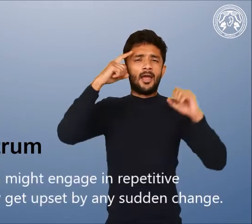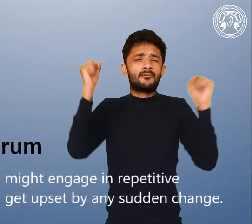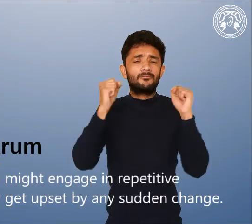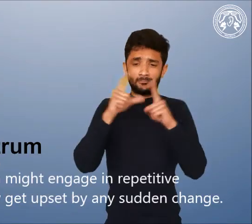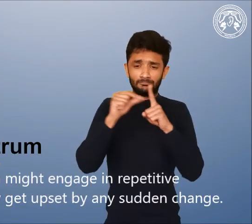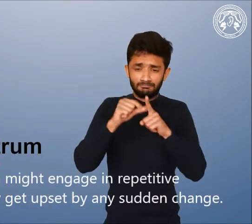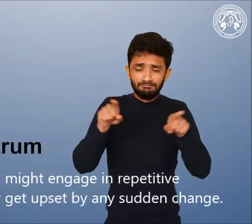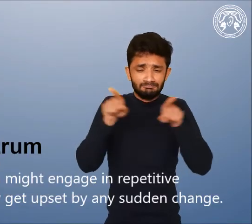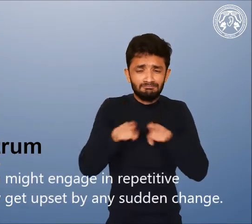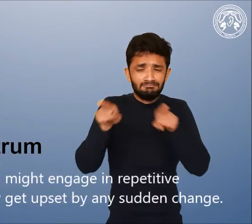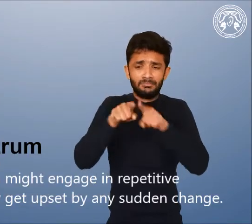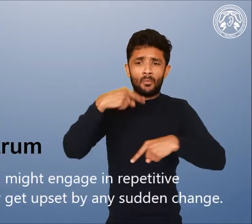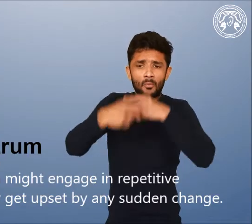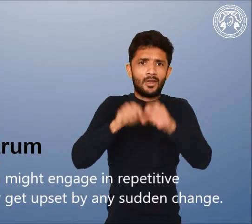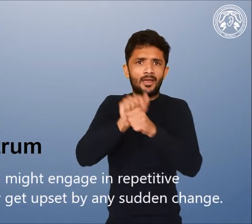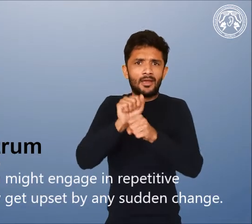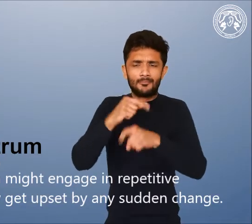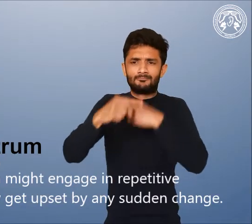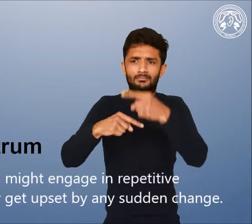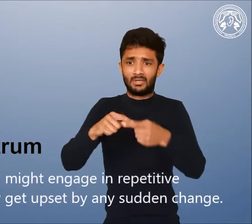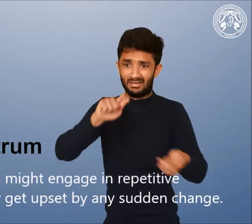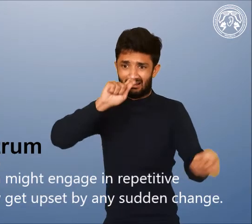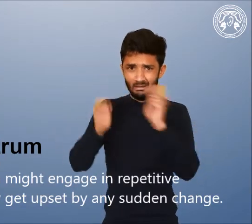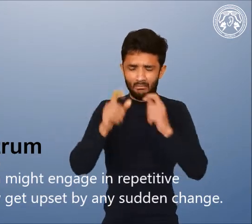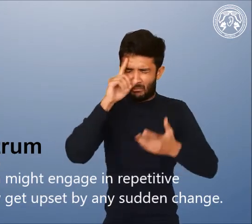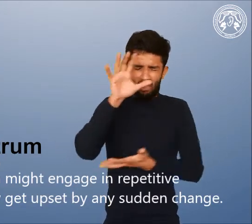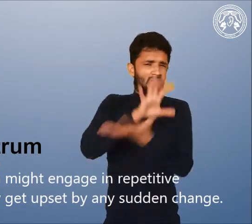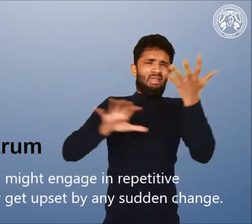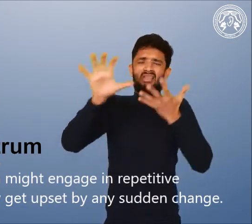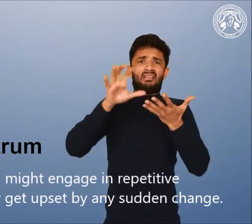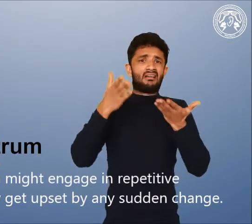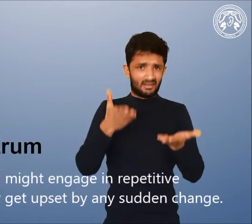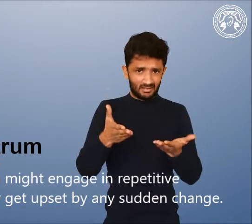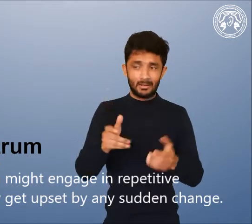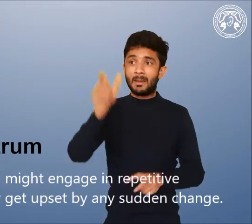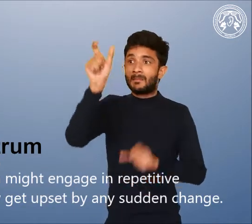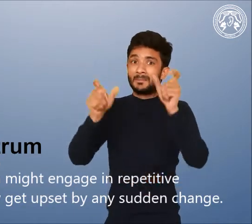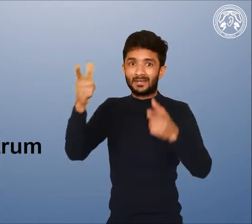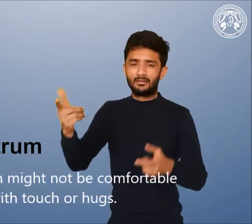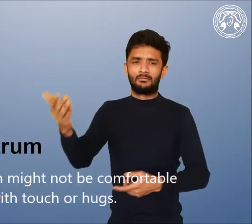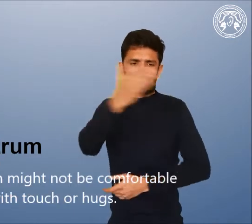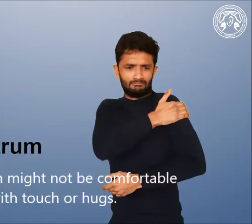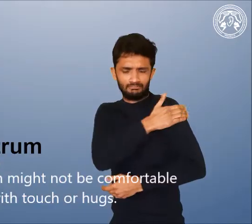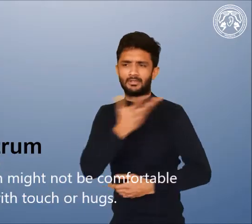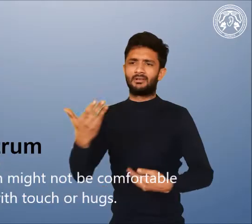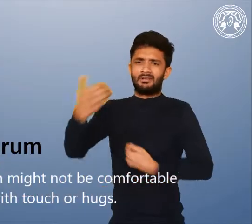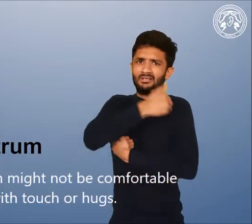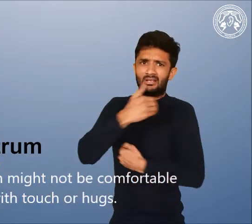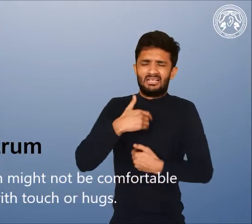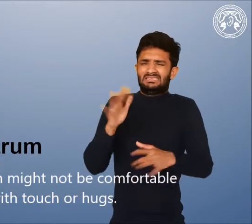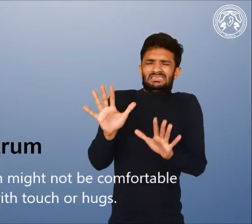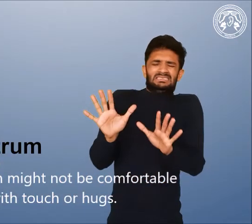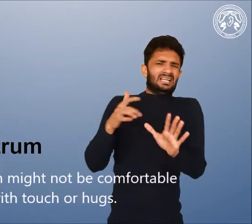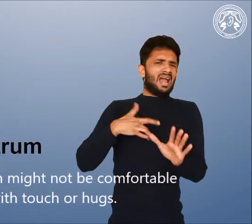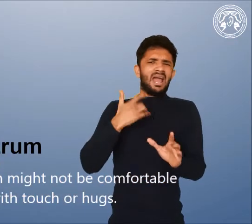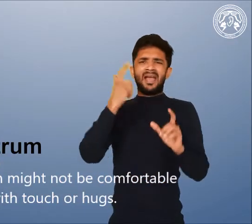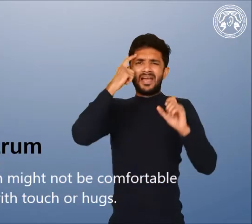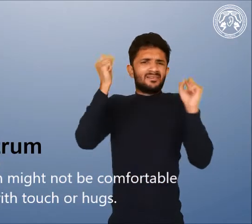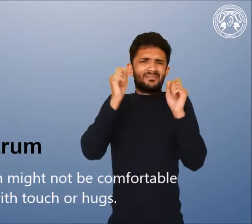interactions. The person might engage in repetitive behavior and may get upset by any sudden change. The person might not be comfortable with touch